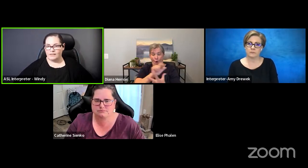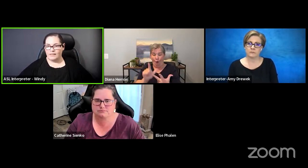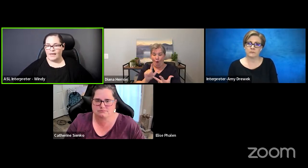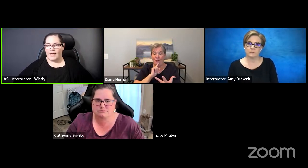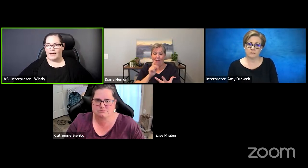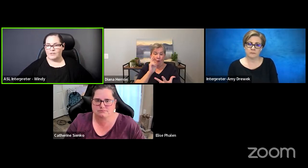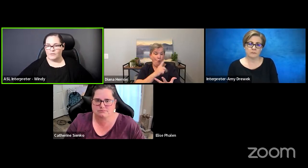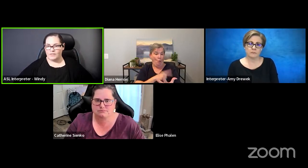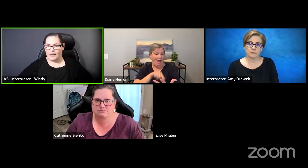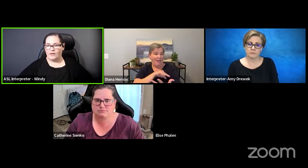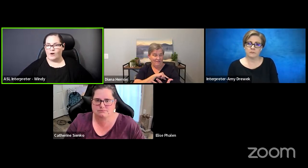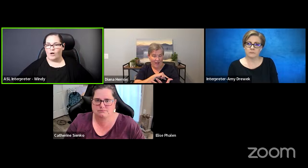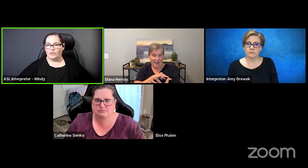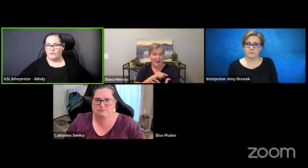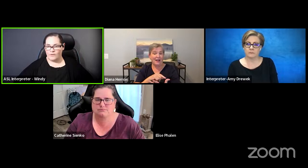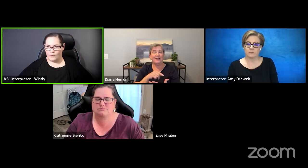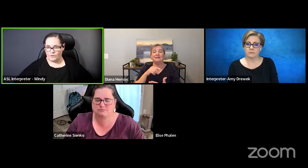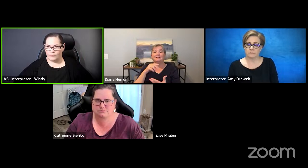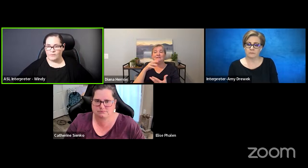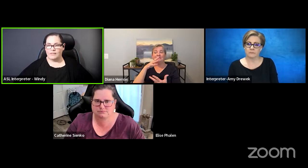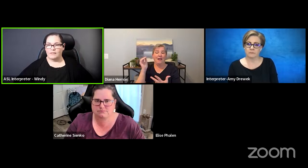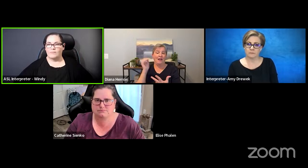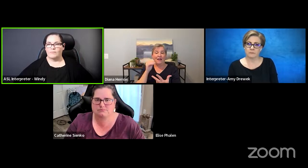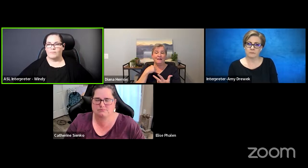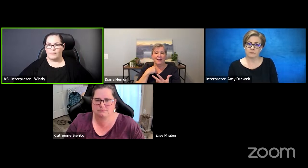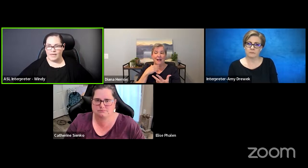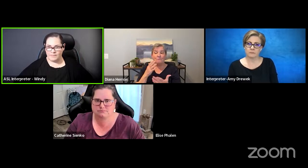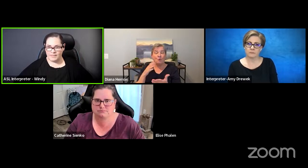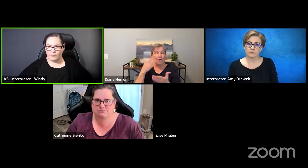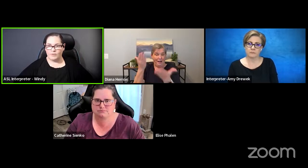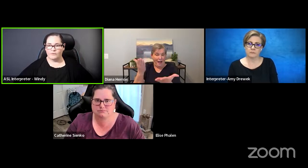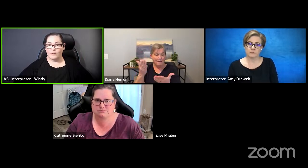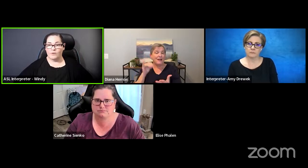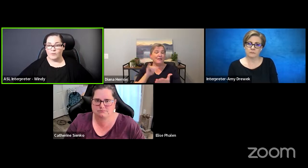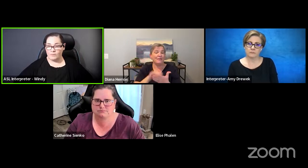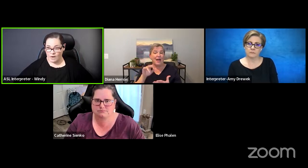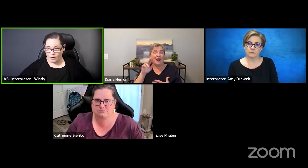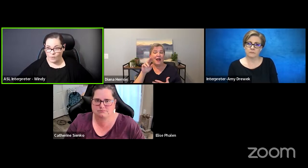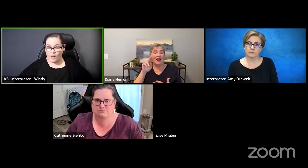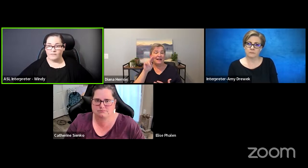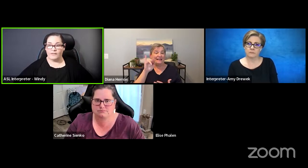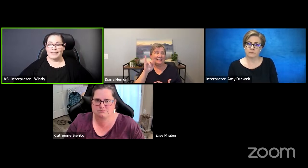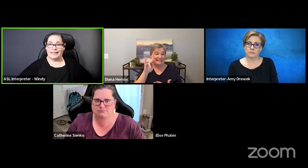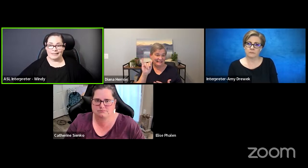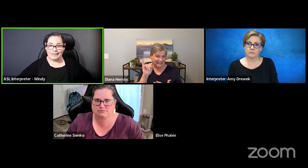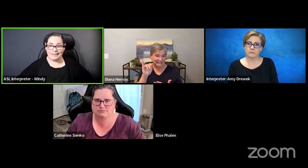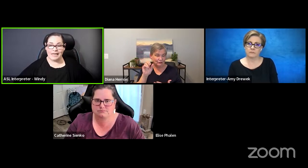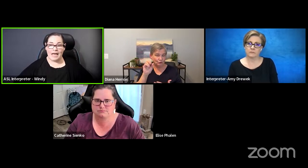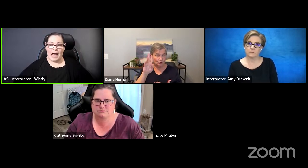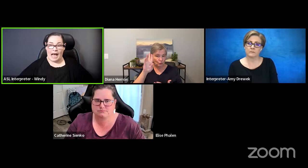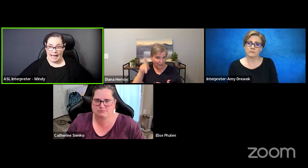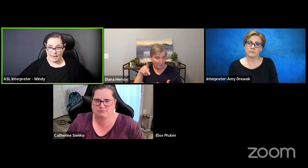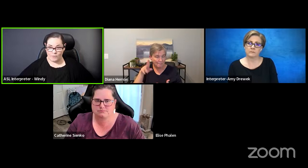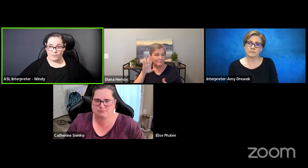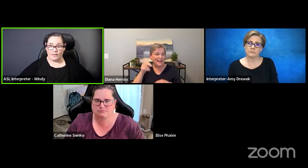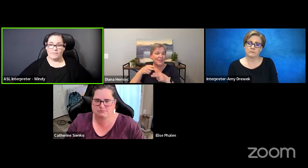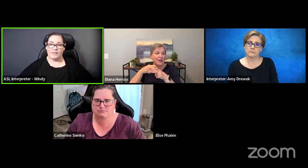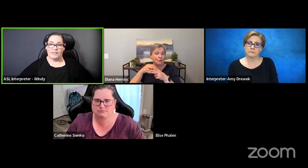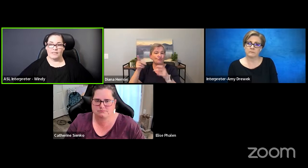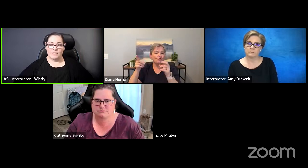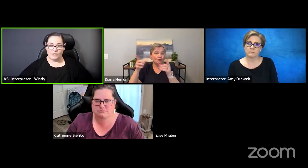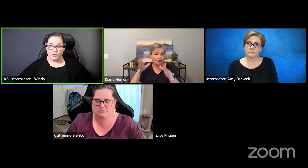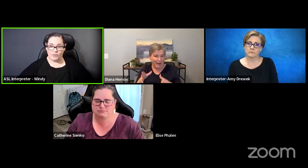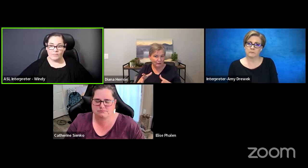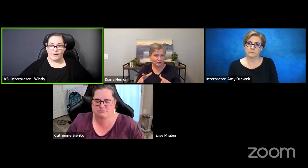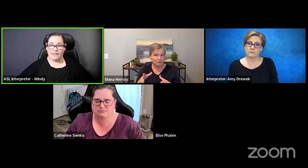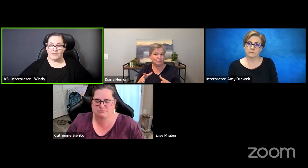reason, as you said, all of those three names that were put forward are qualified candidates. I would